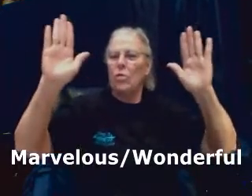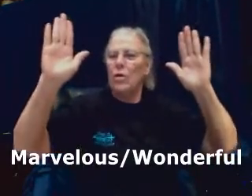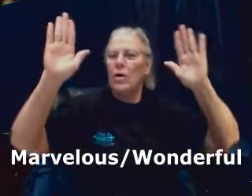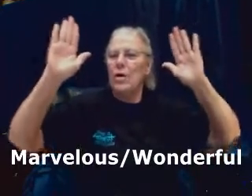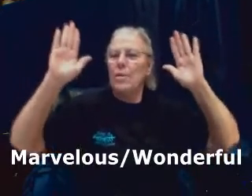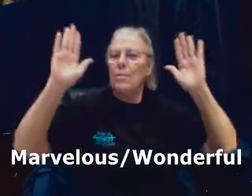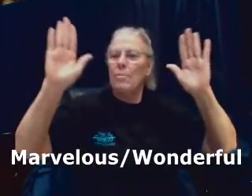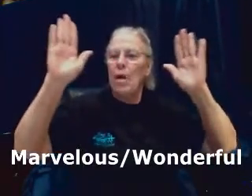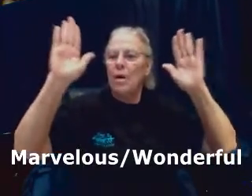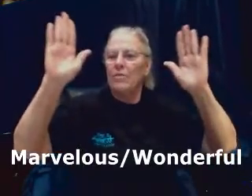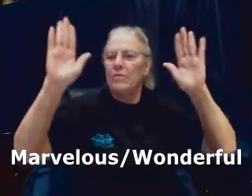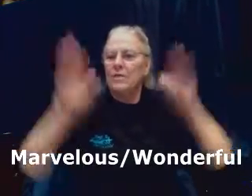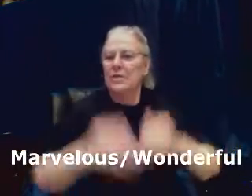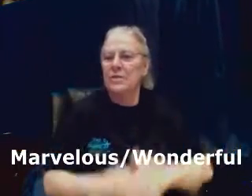or marvelous.